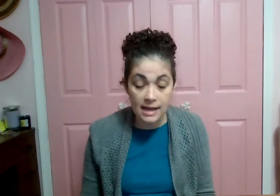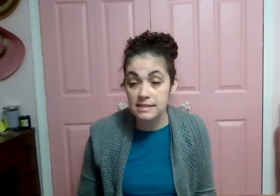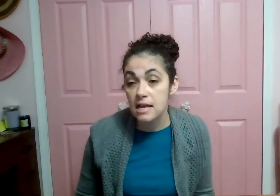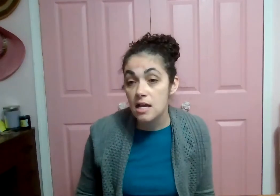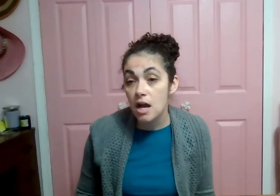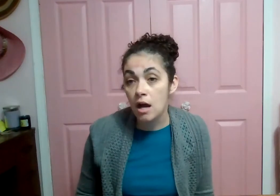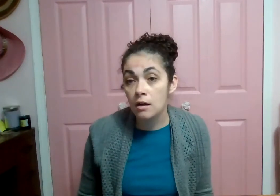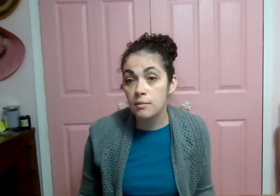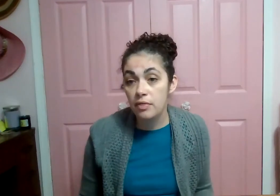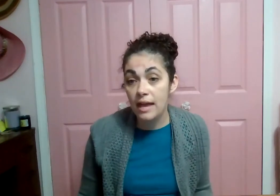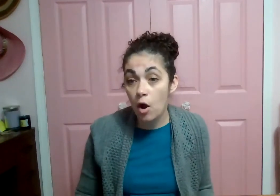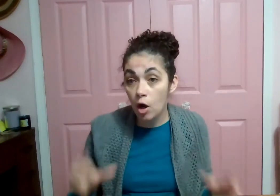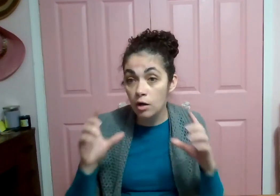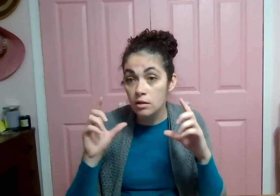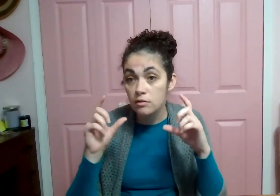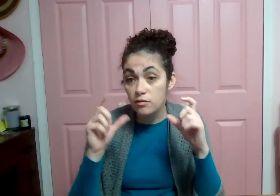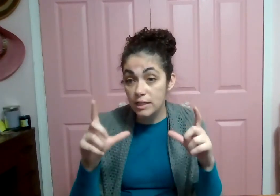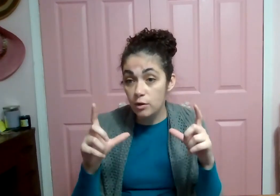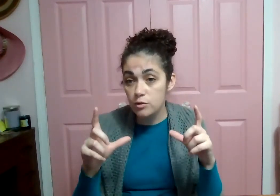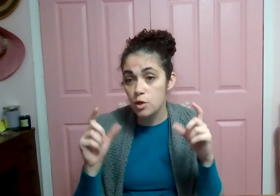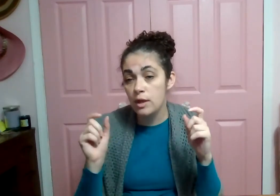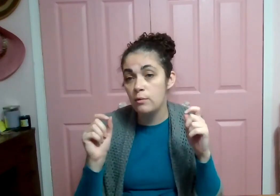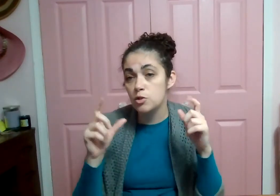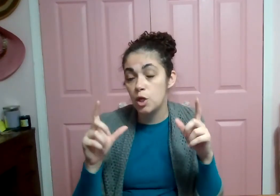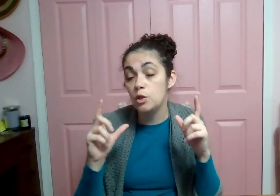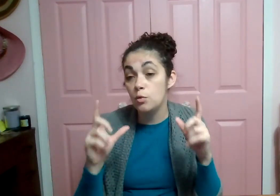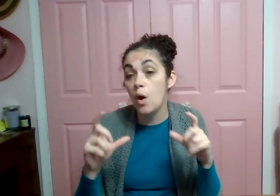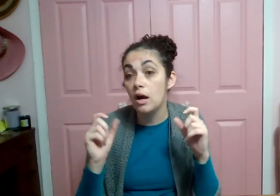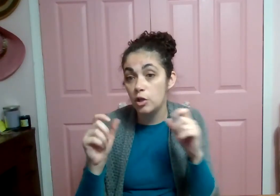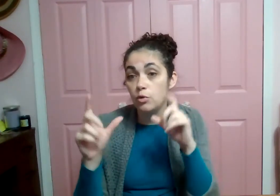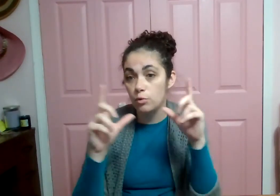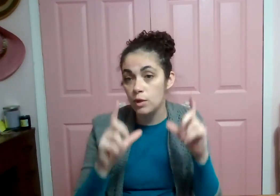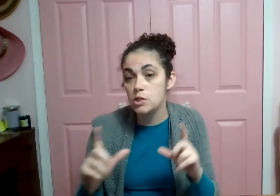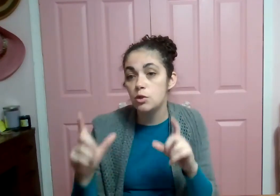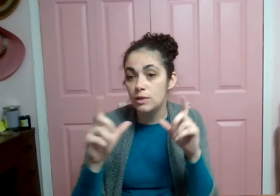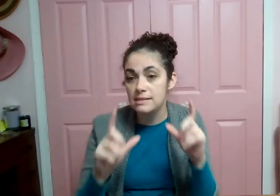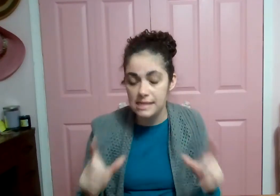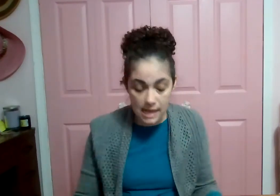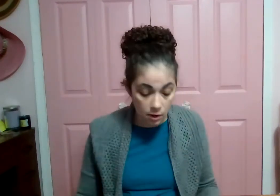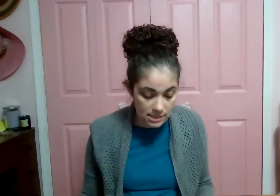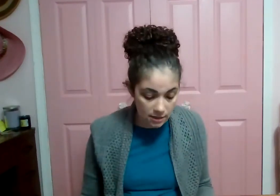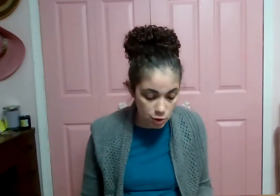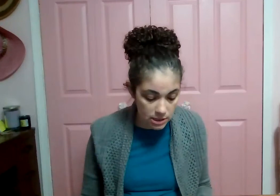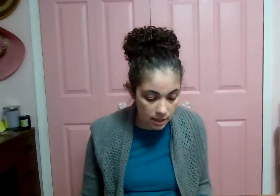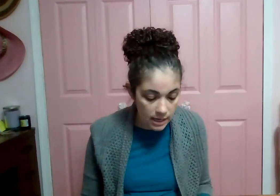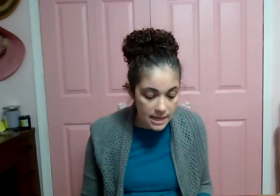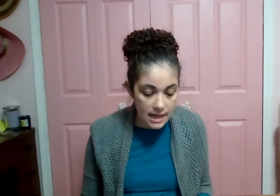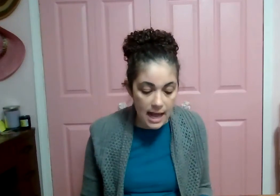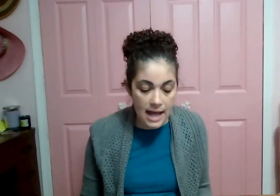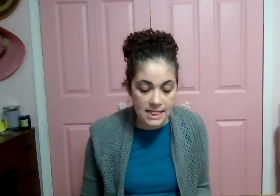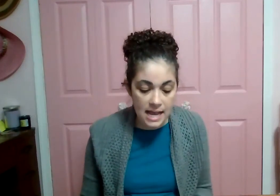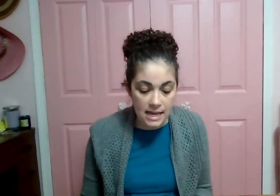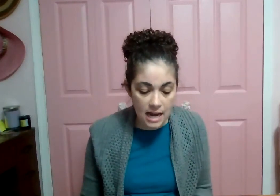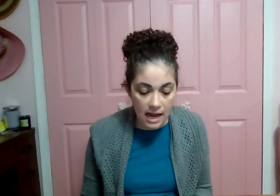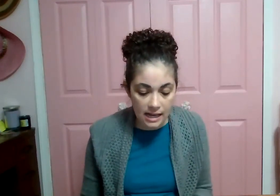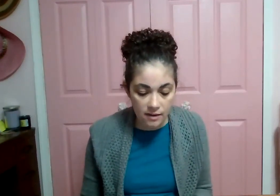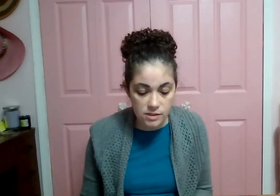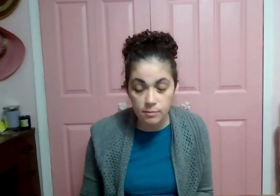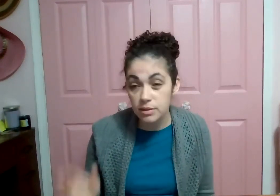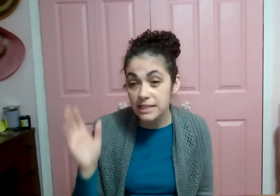as they are videoed, so they will walk you through it so you can see how it's actually done. And then I have some